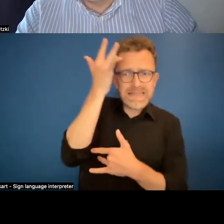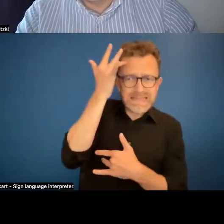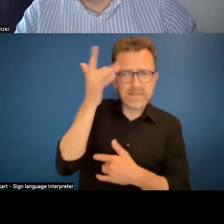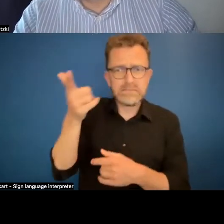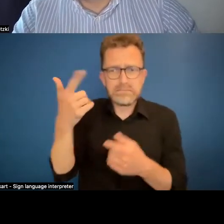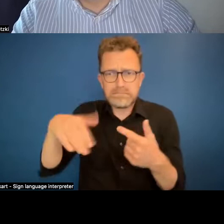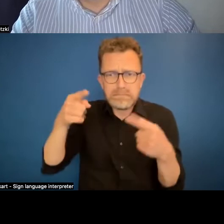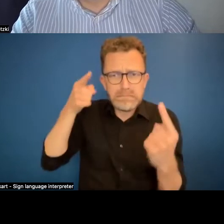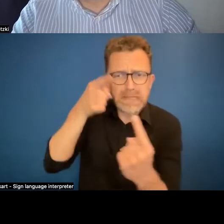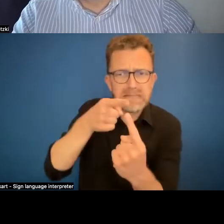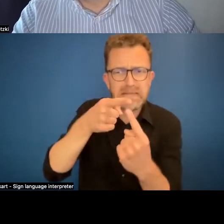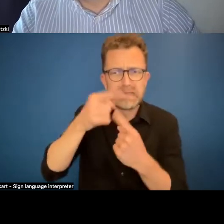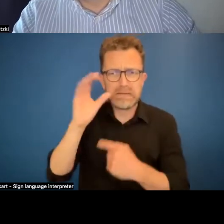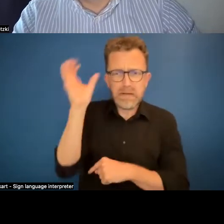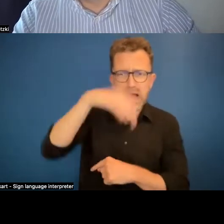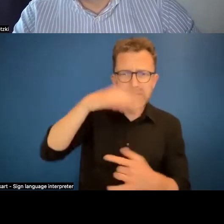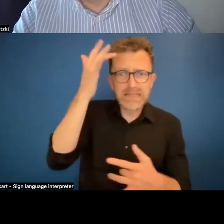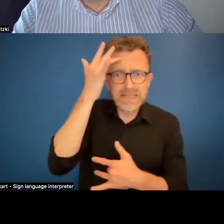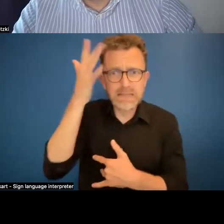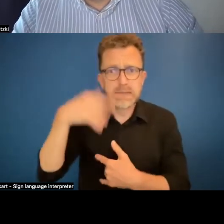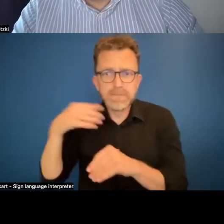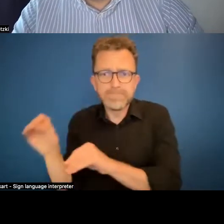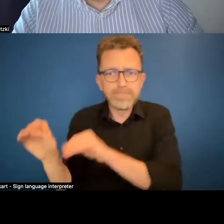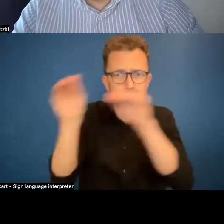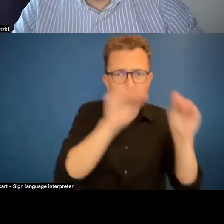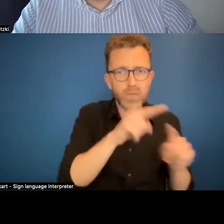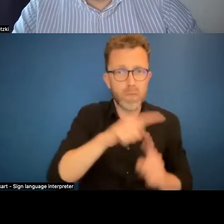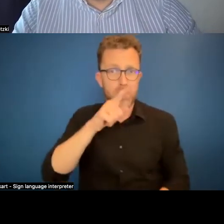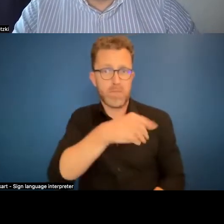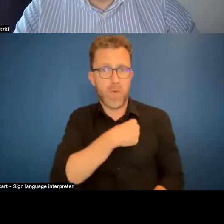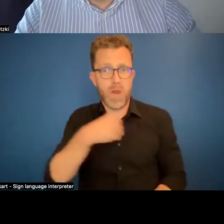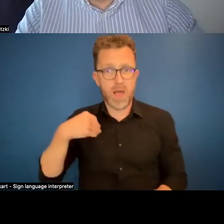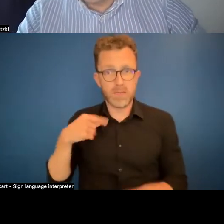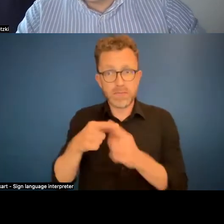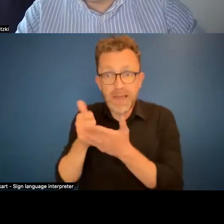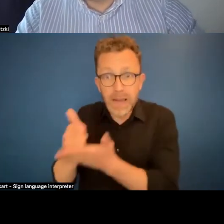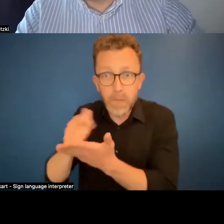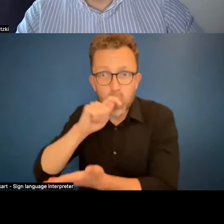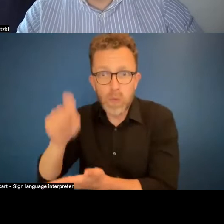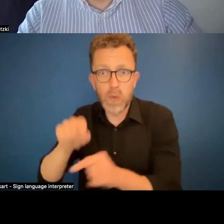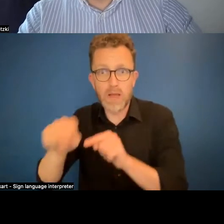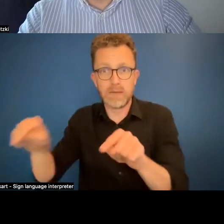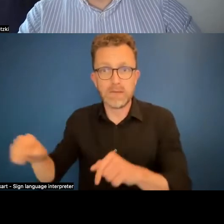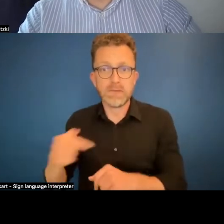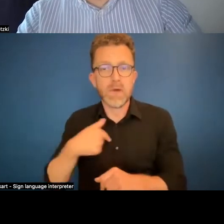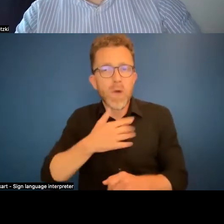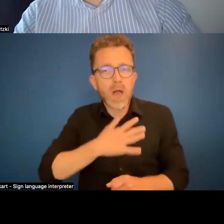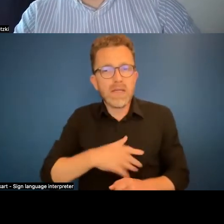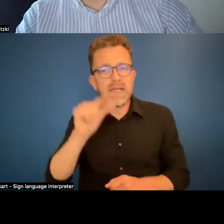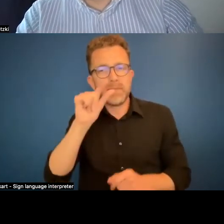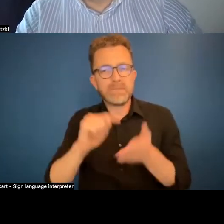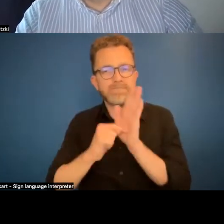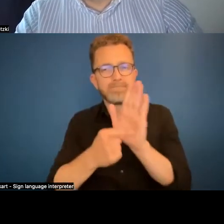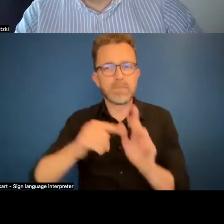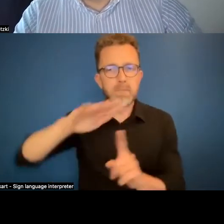current situation of Ukrainian refugees. And what we did is to first of all transport those